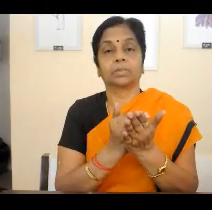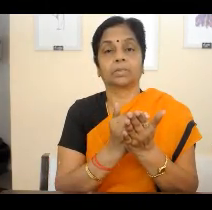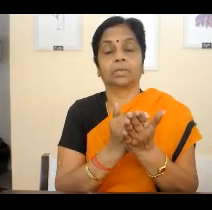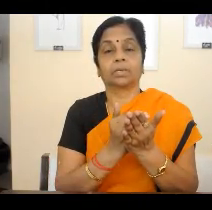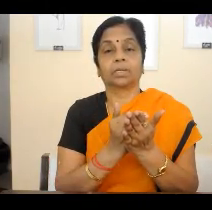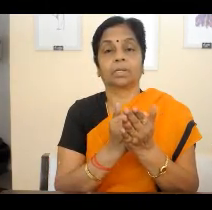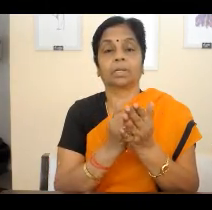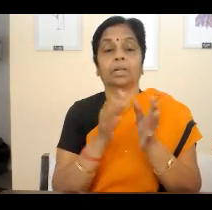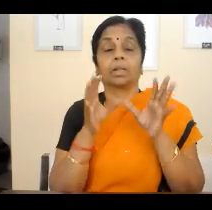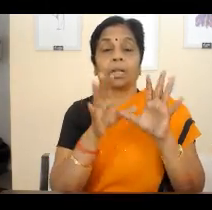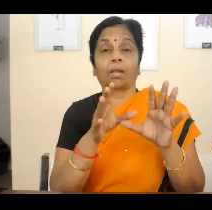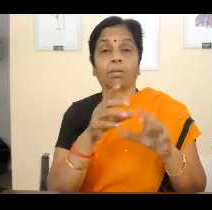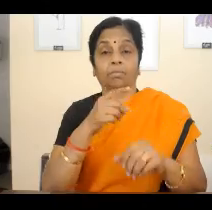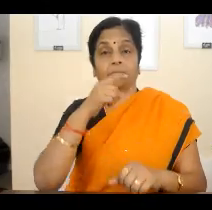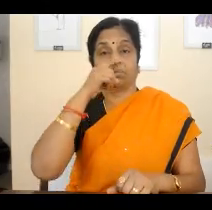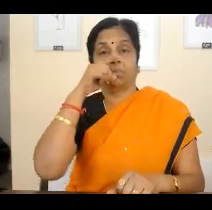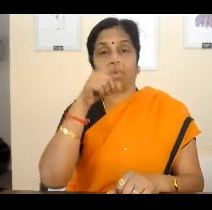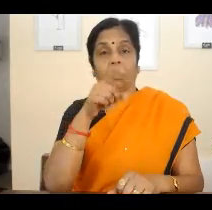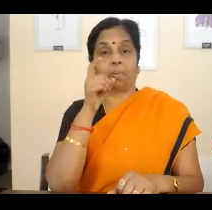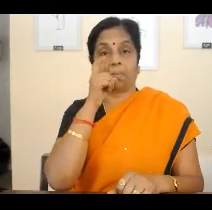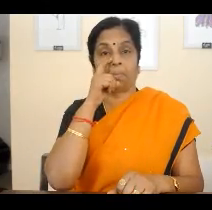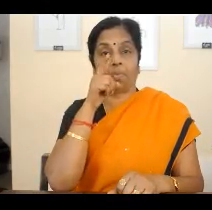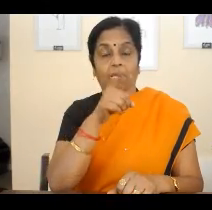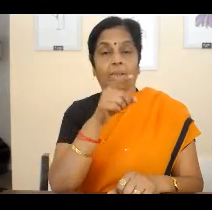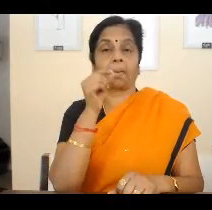affect the dignity of the women and girls,